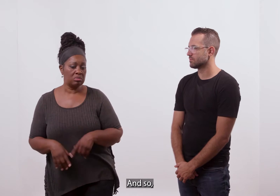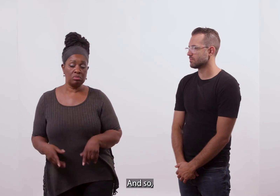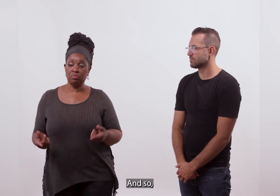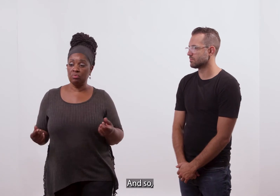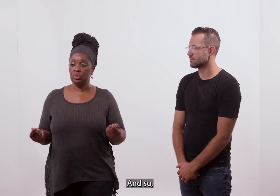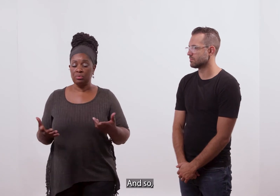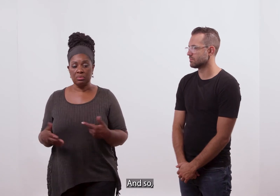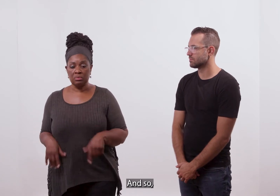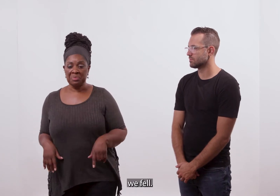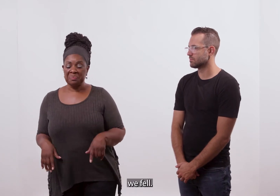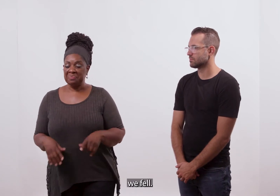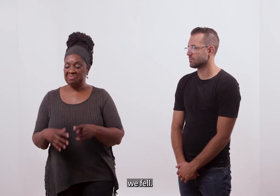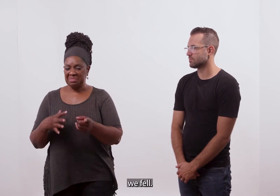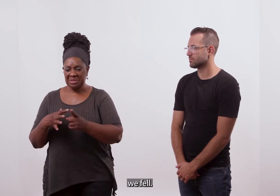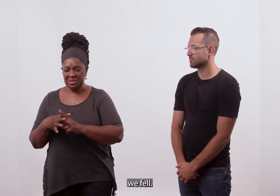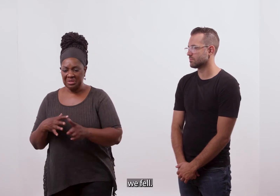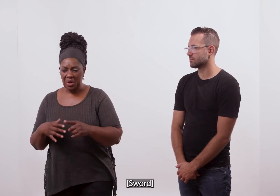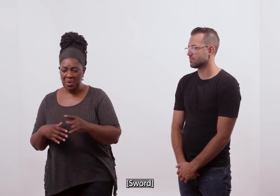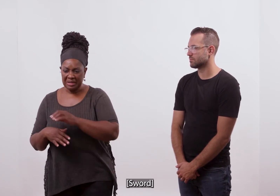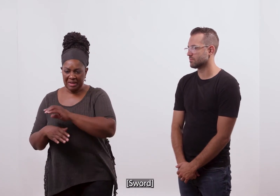so, many fell.